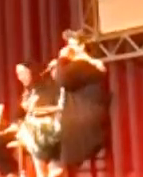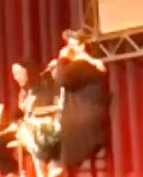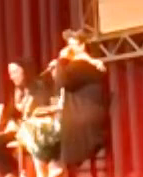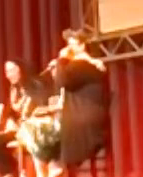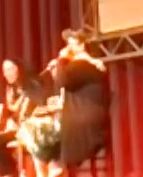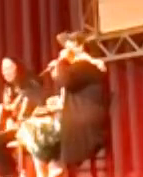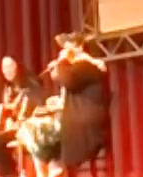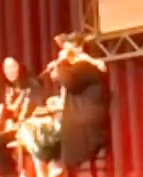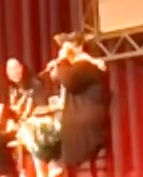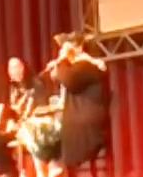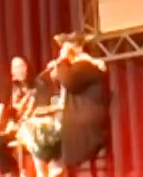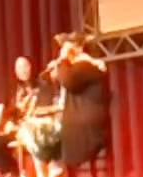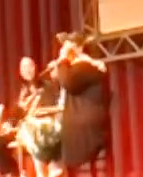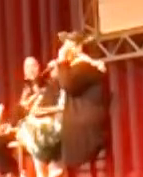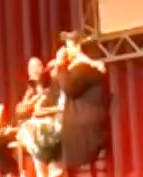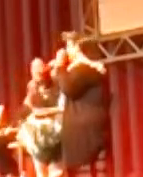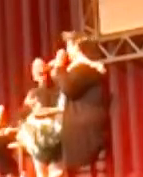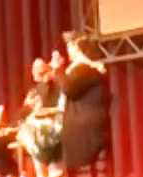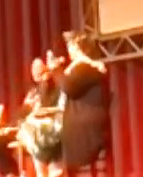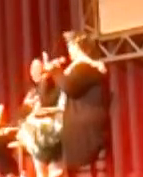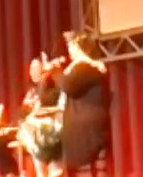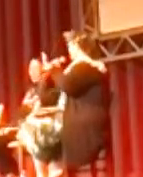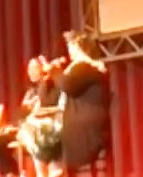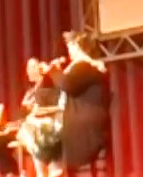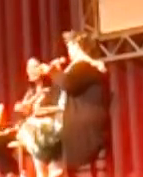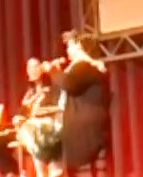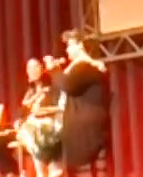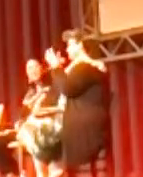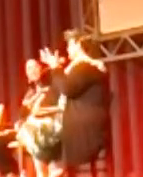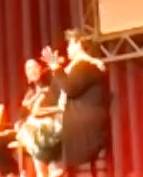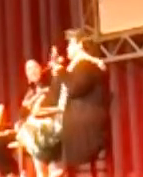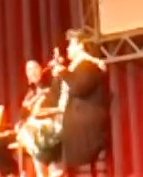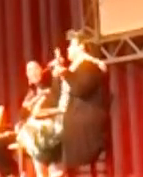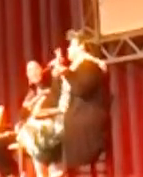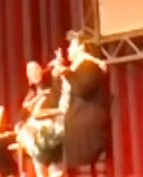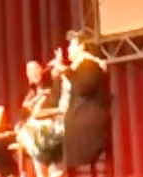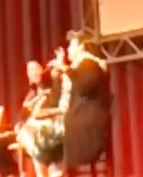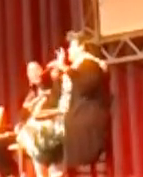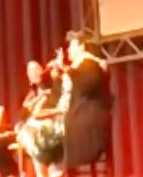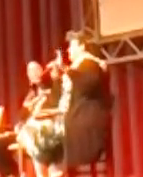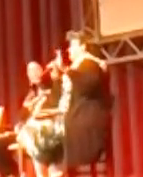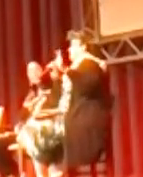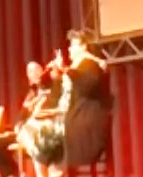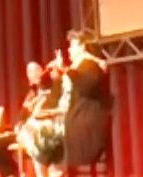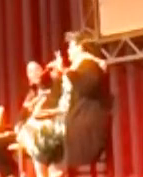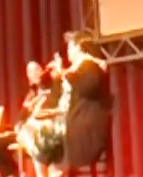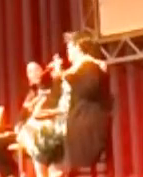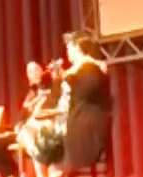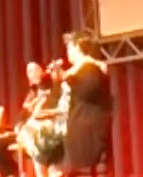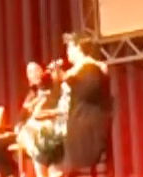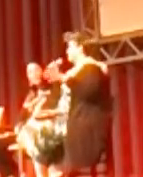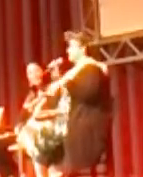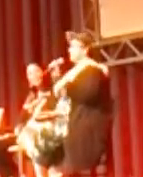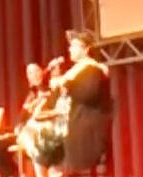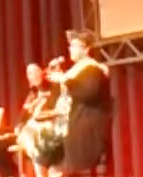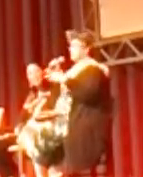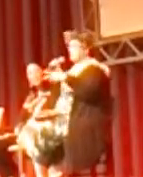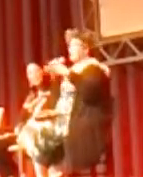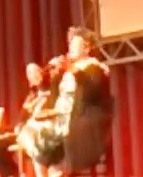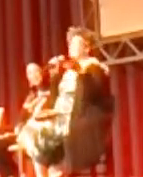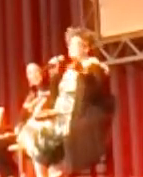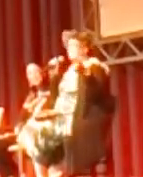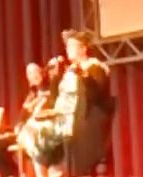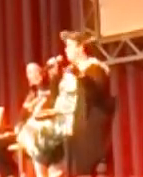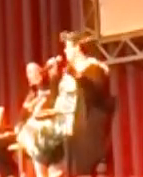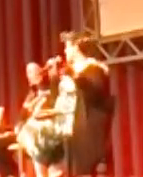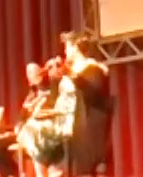at the Kiama Festival, and it was an amazing performance it was a